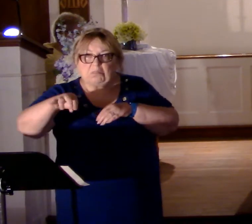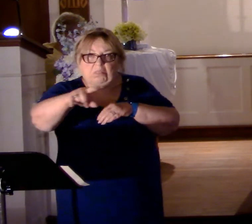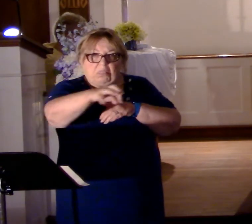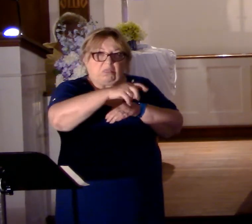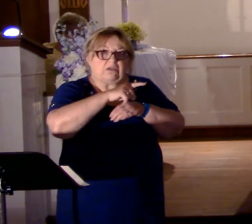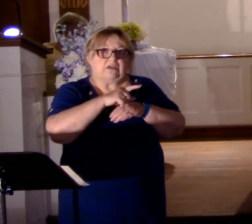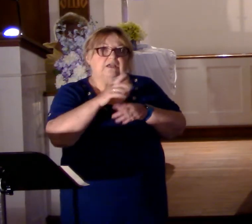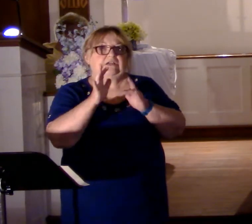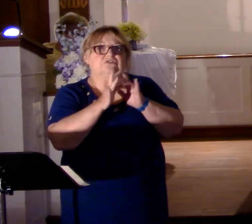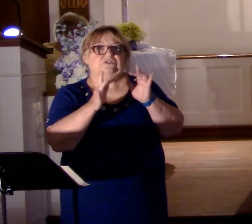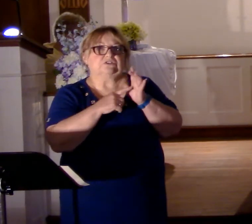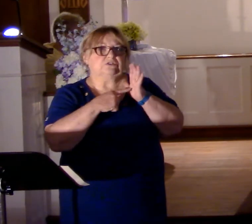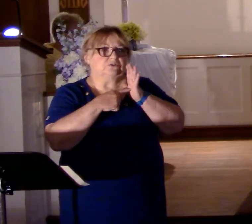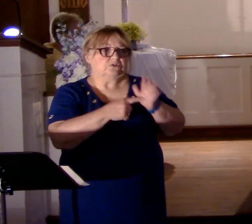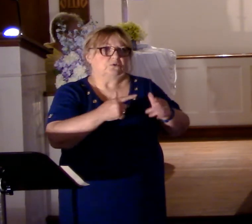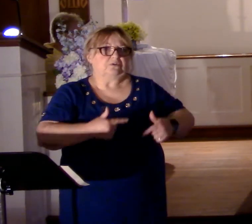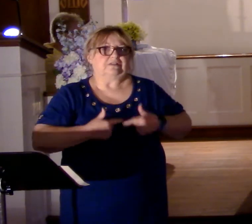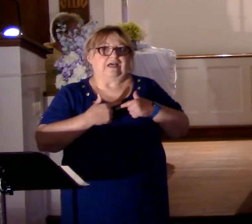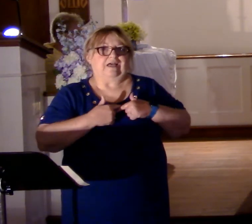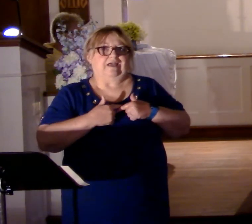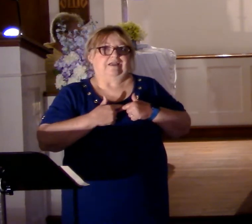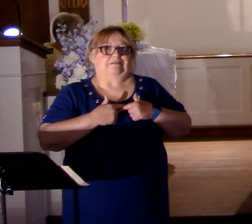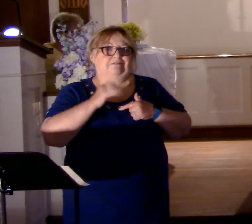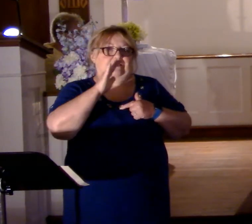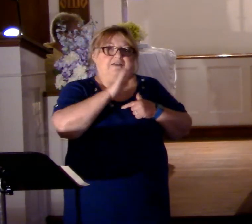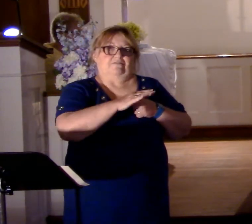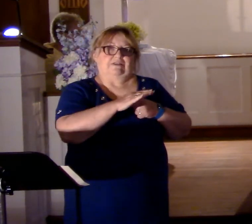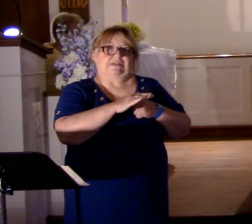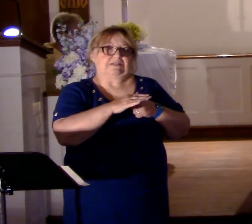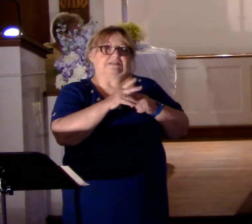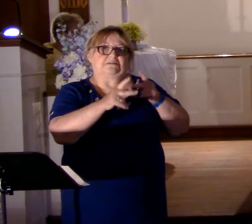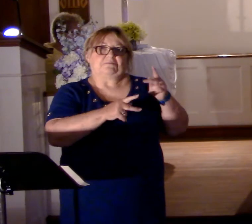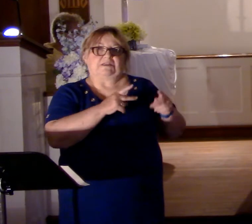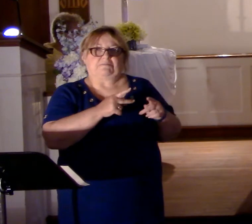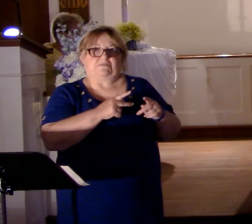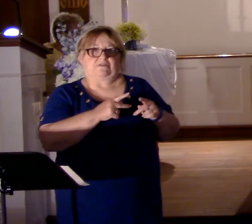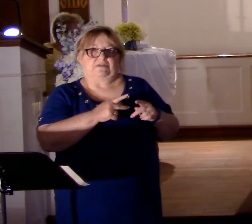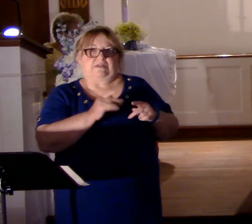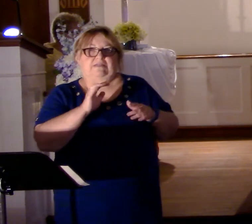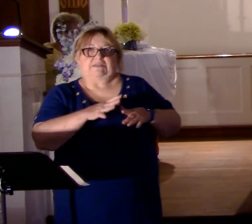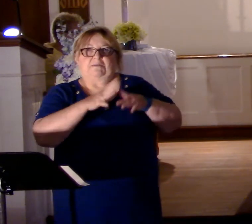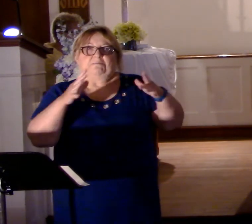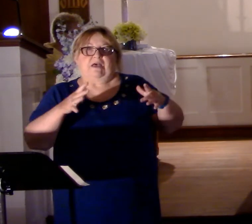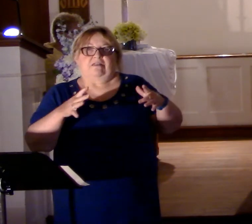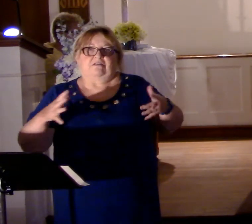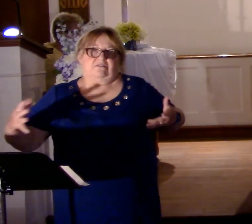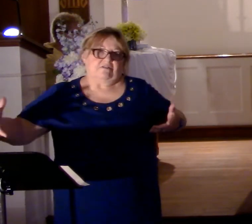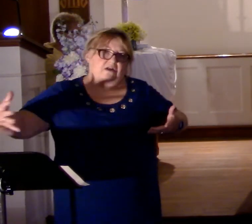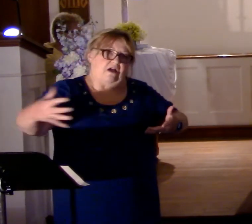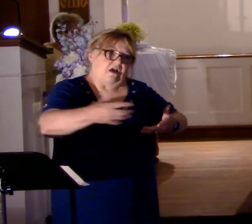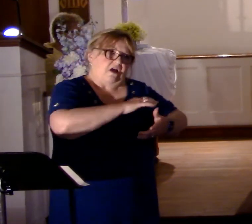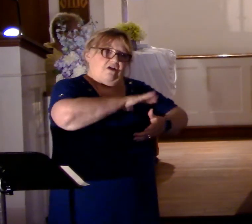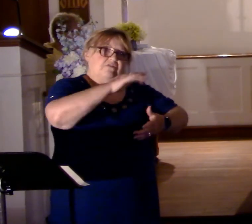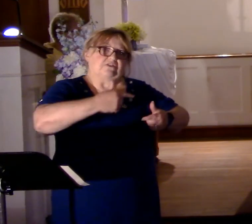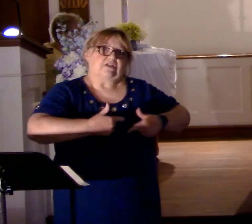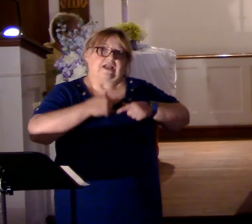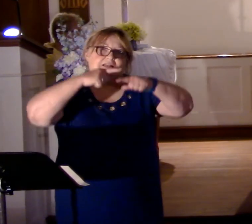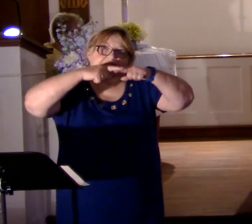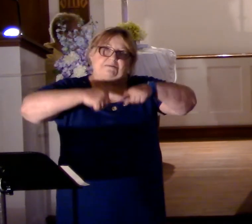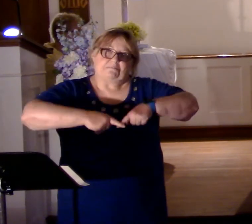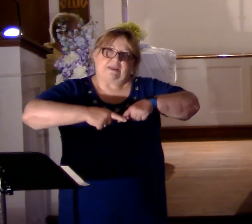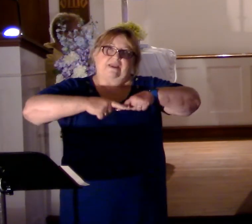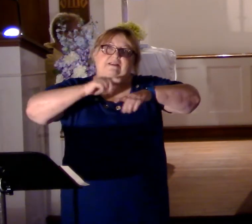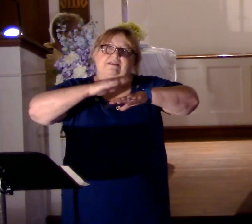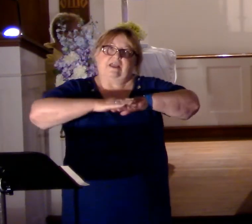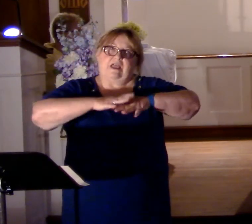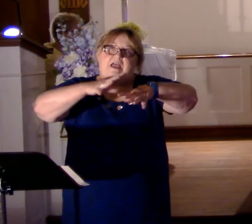the lives of his hearers. He said that the abundance of the harvest in their lives depended on